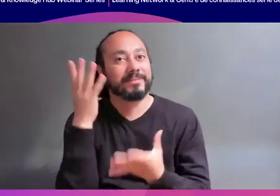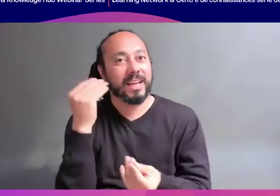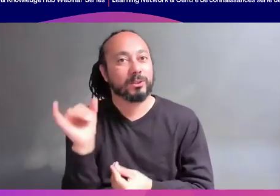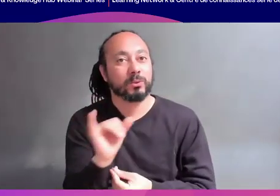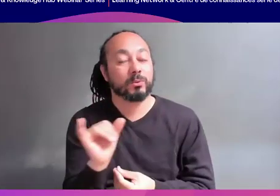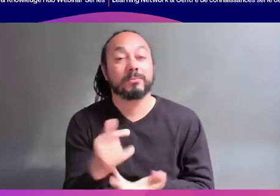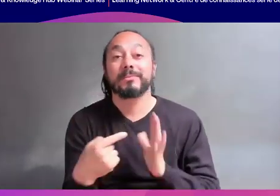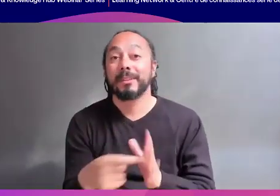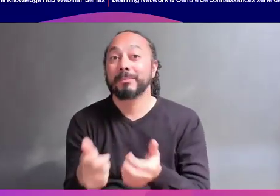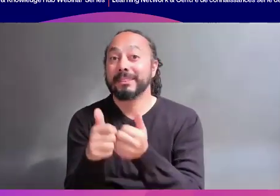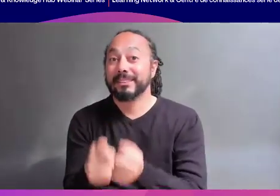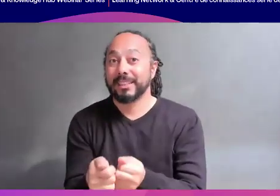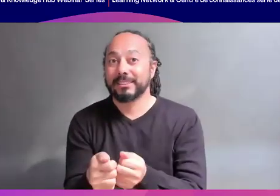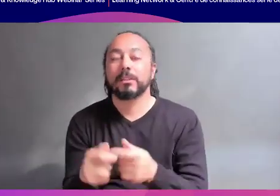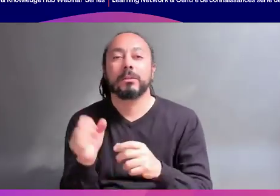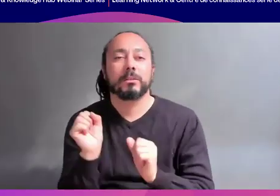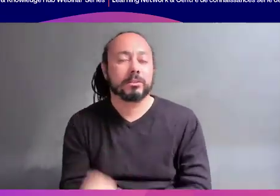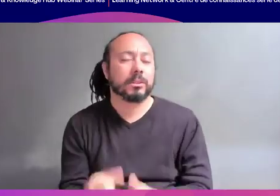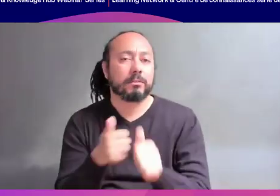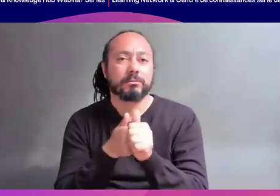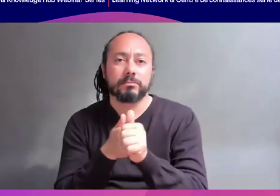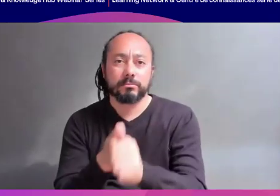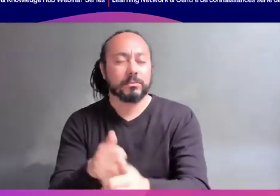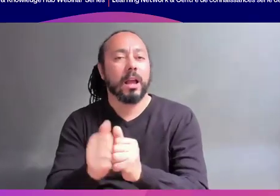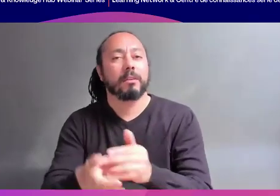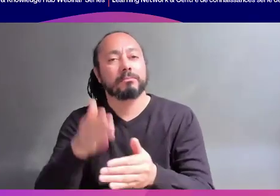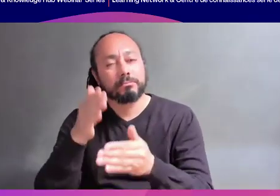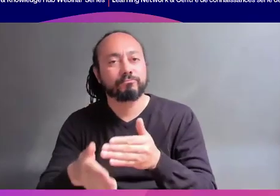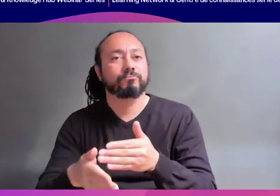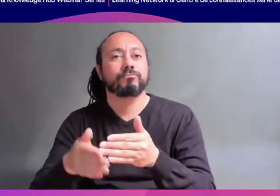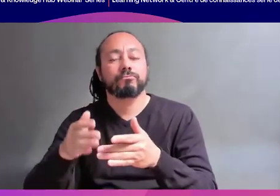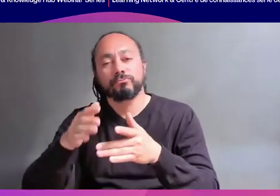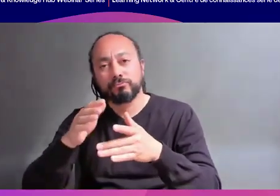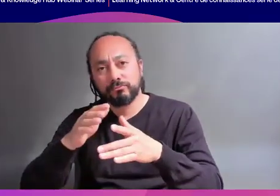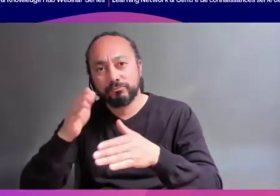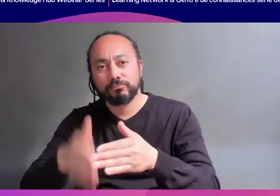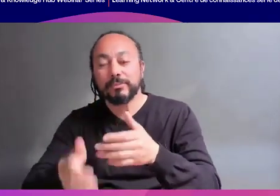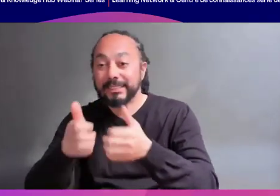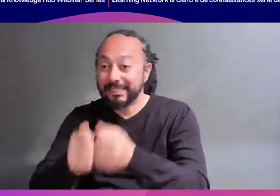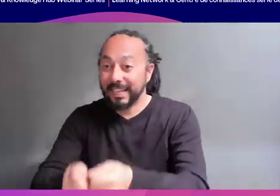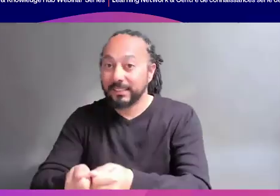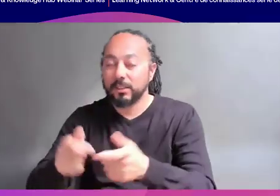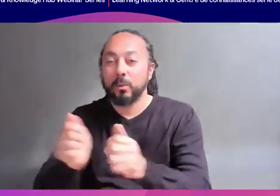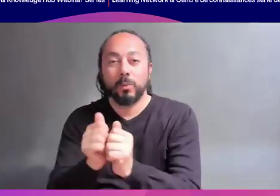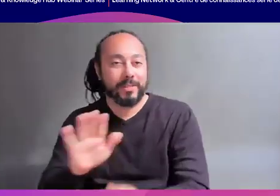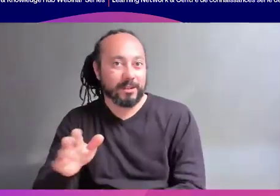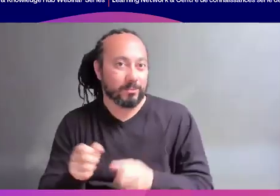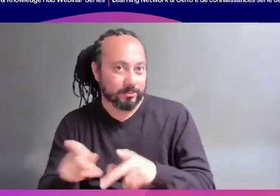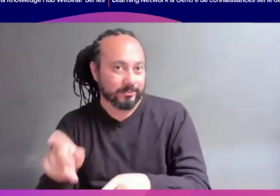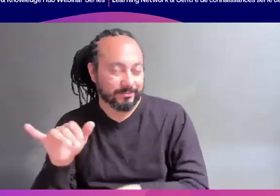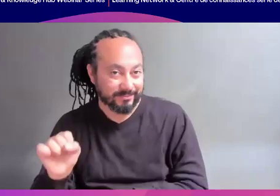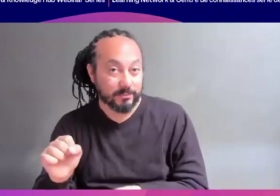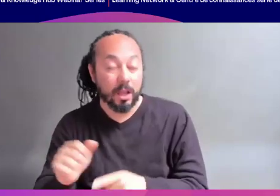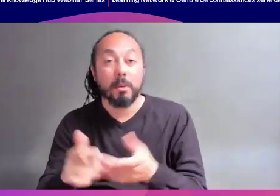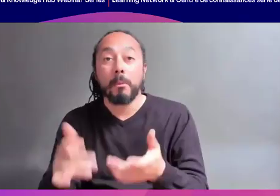platform, we are able to track parents' completion of the text with their consent and how often they click on the resources that we include in the